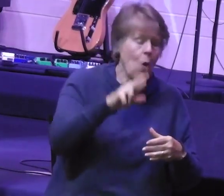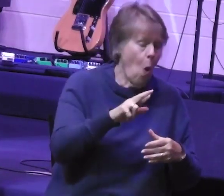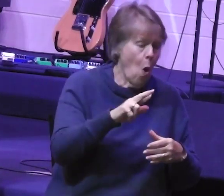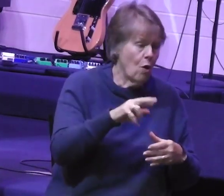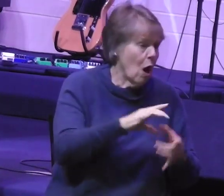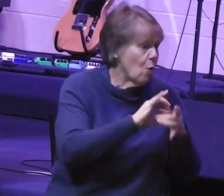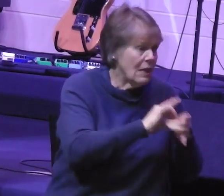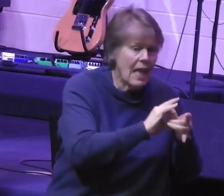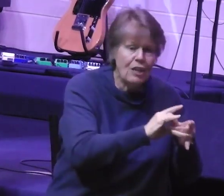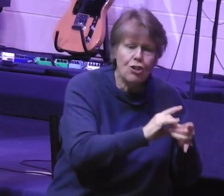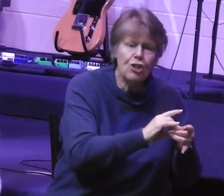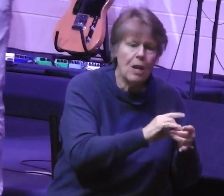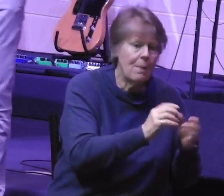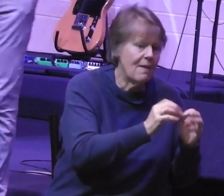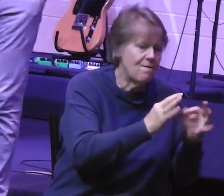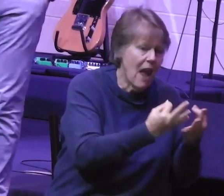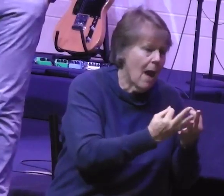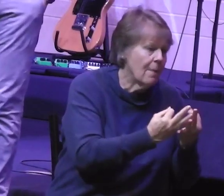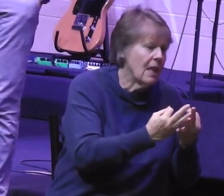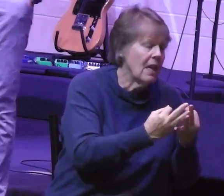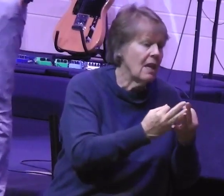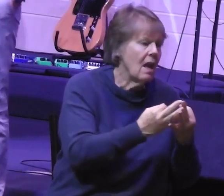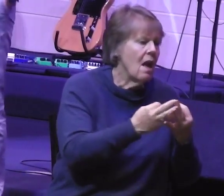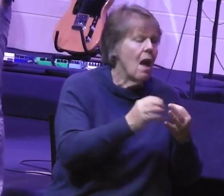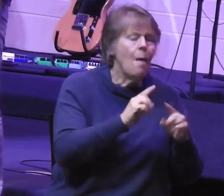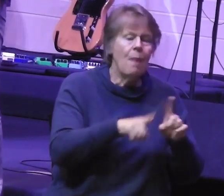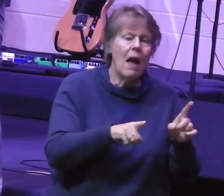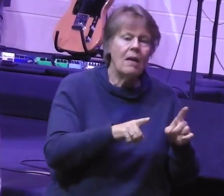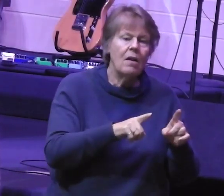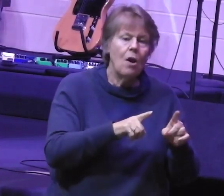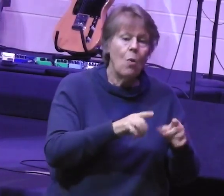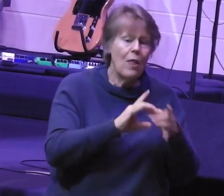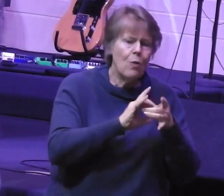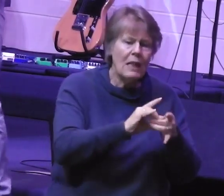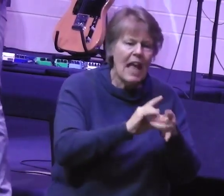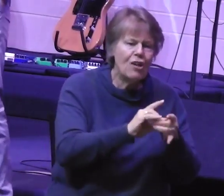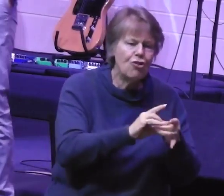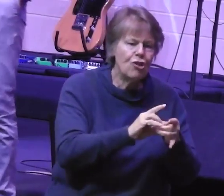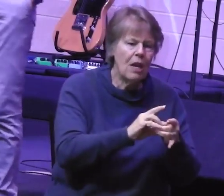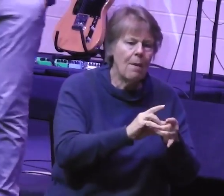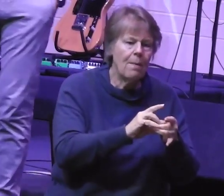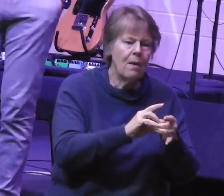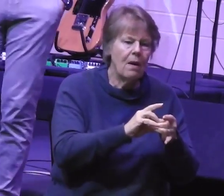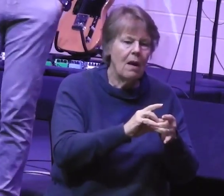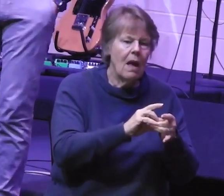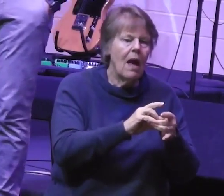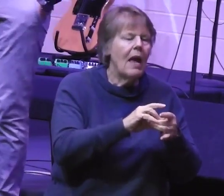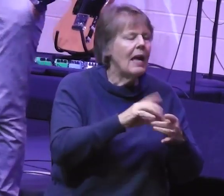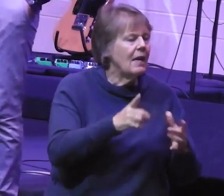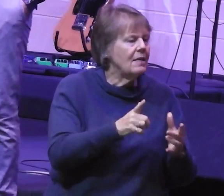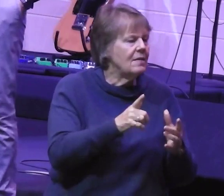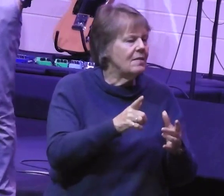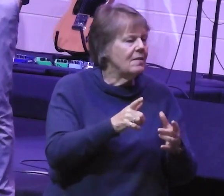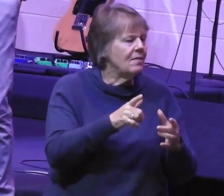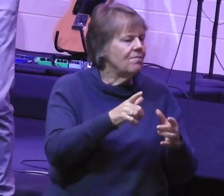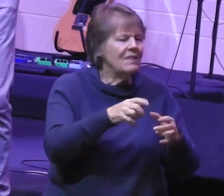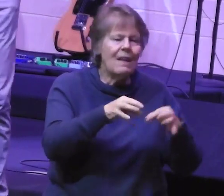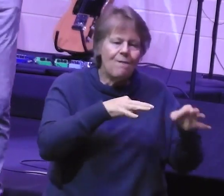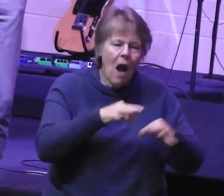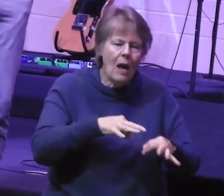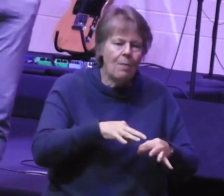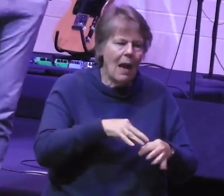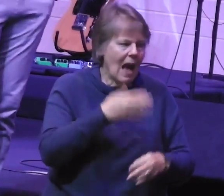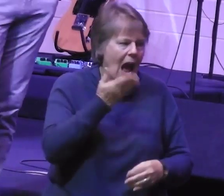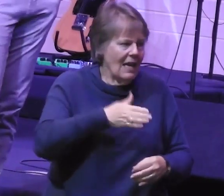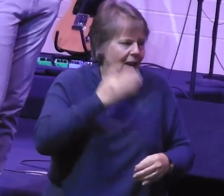relationships, this really broken thing where it's all characterized by, I never know what's going on, and I never know what's required, and I always have